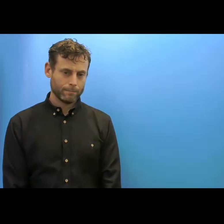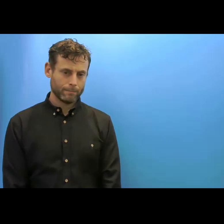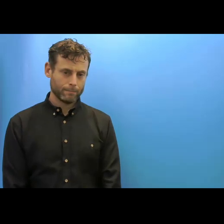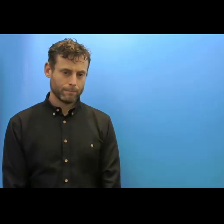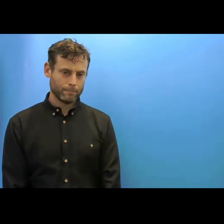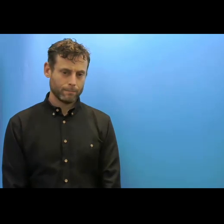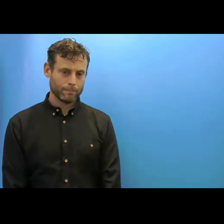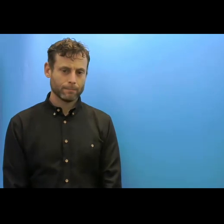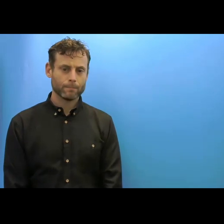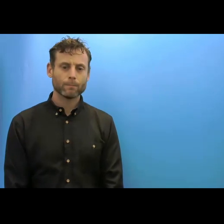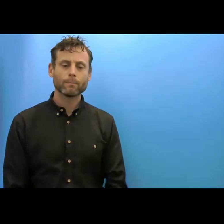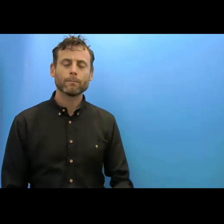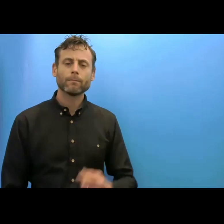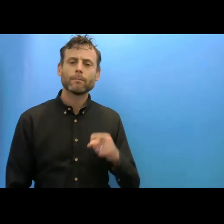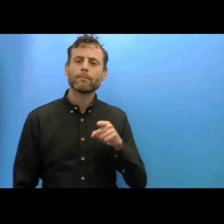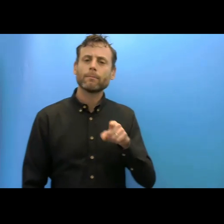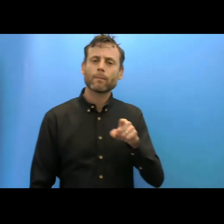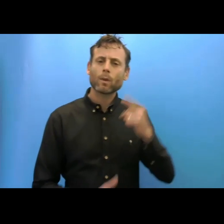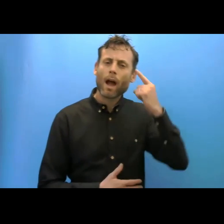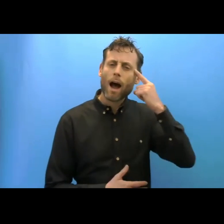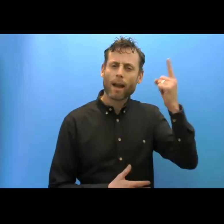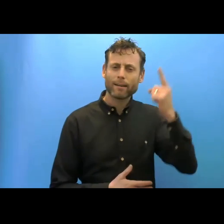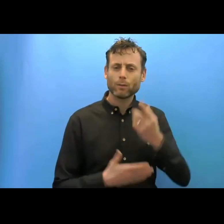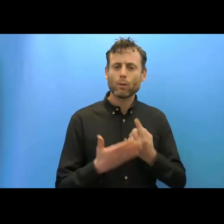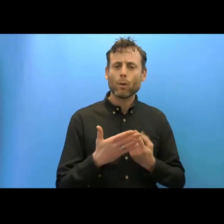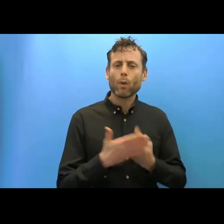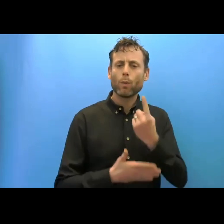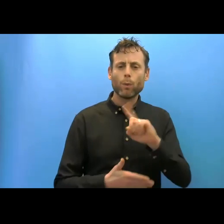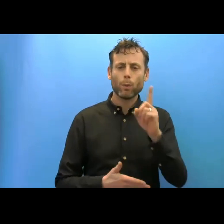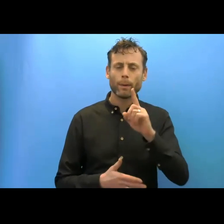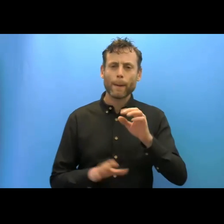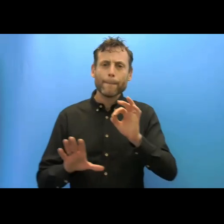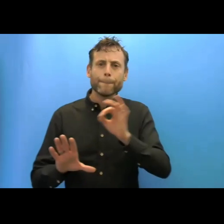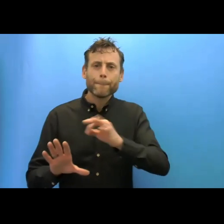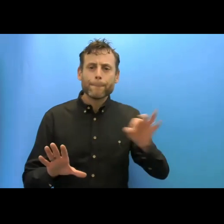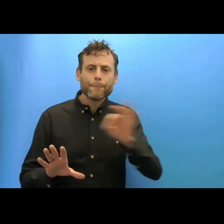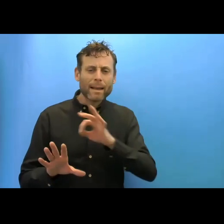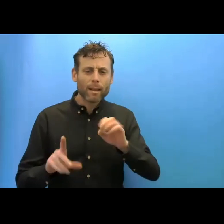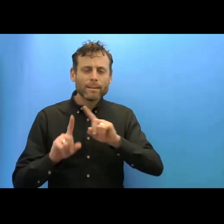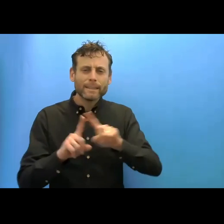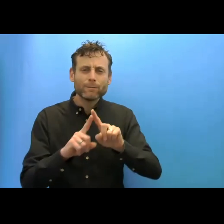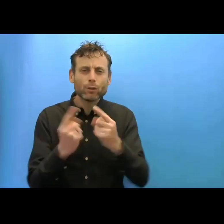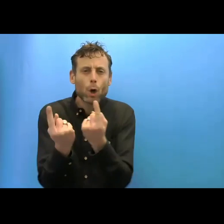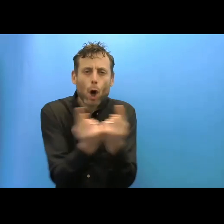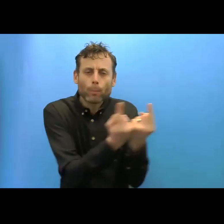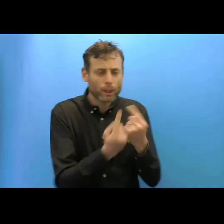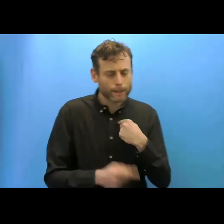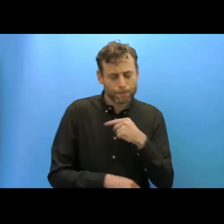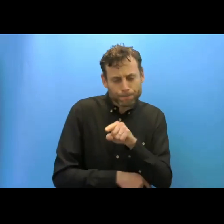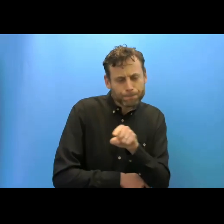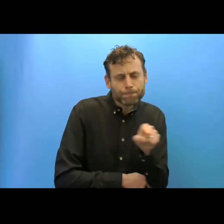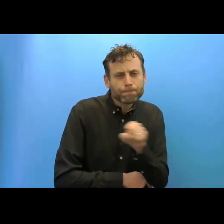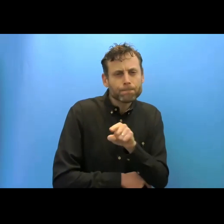I came upon the idea of using various types of pencil-related objects for a number of reasons. I